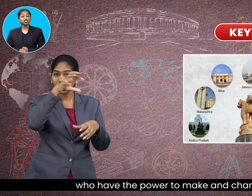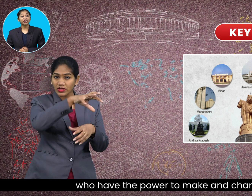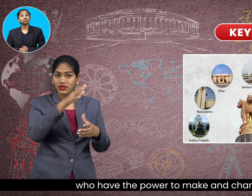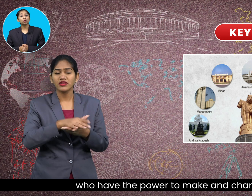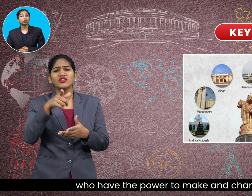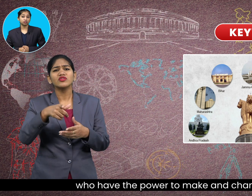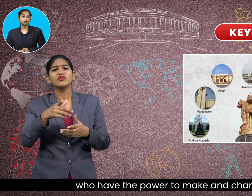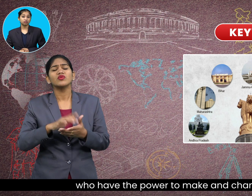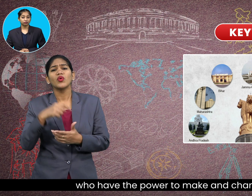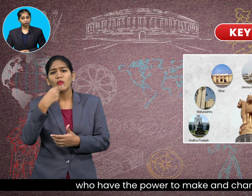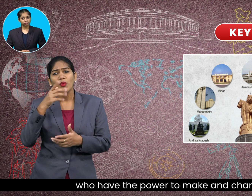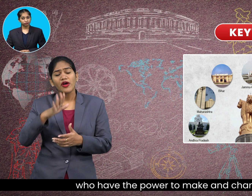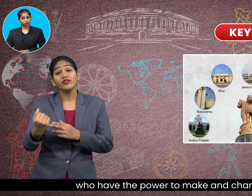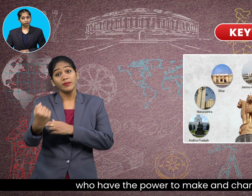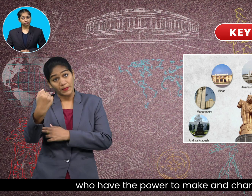and change laws.